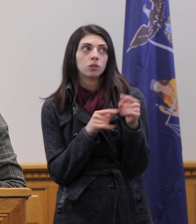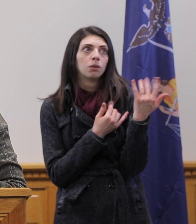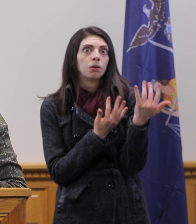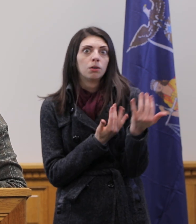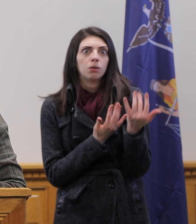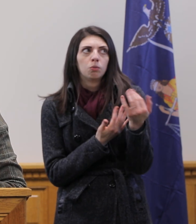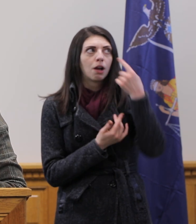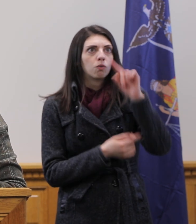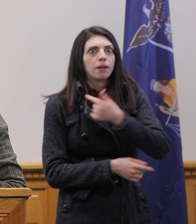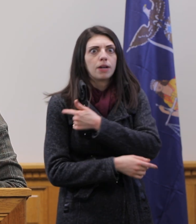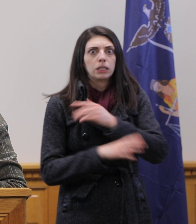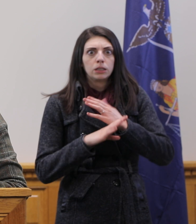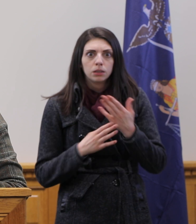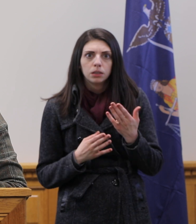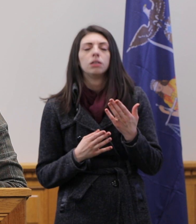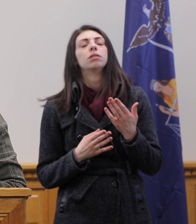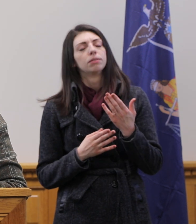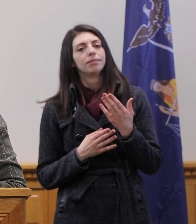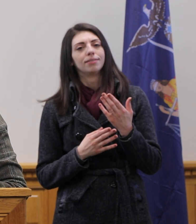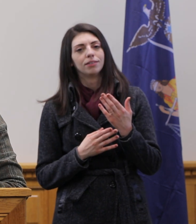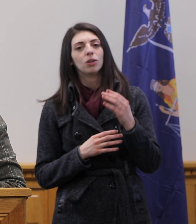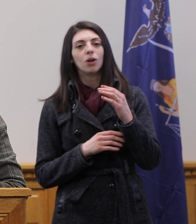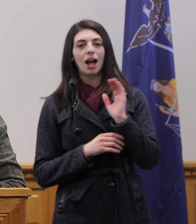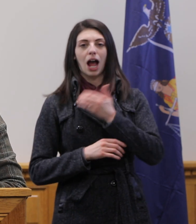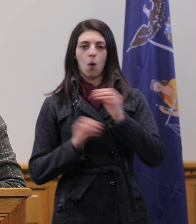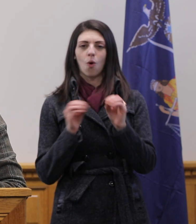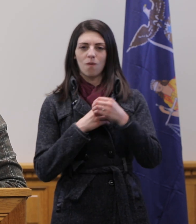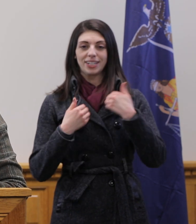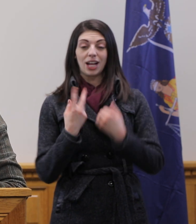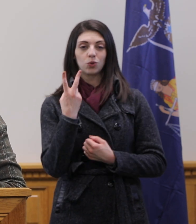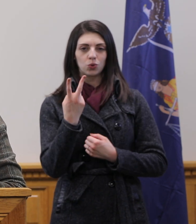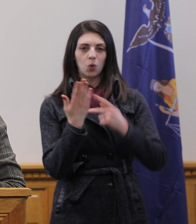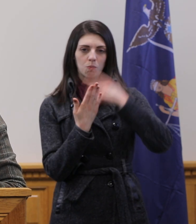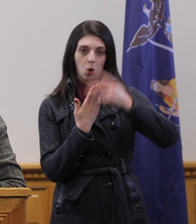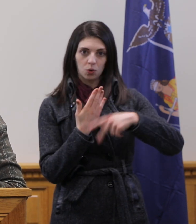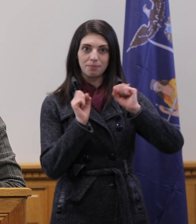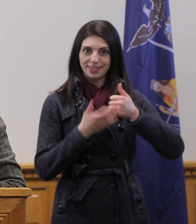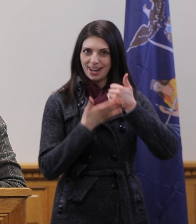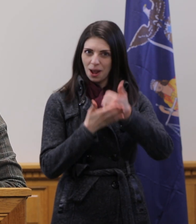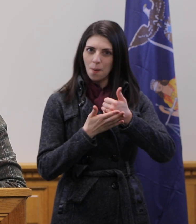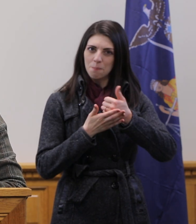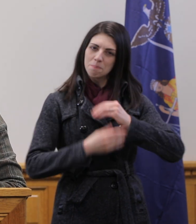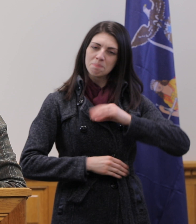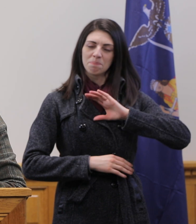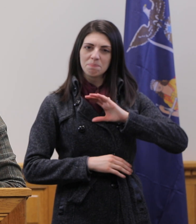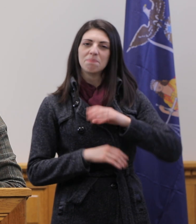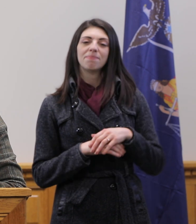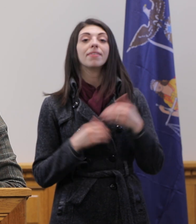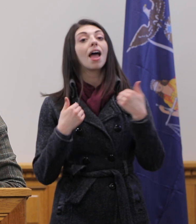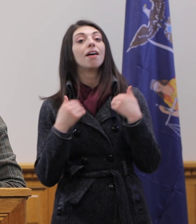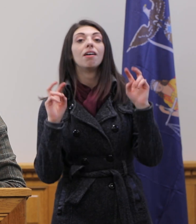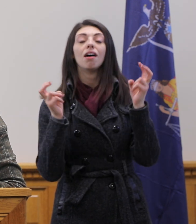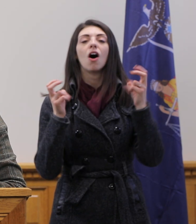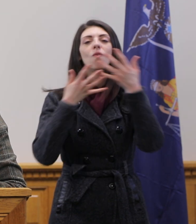the COVID-19 vaccination, the OFA has 2 programs that can help lift your spirits. Our Friendly Call program